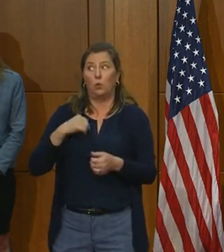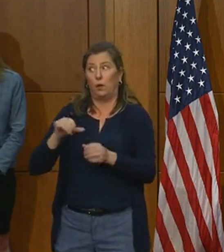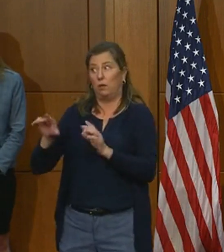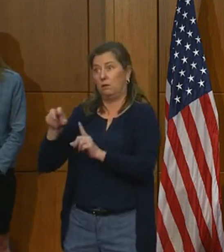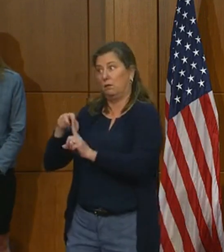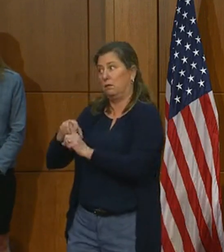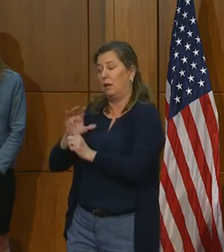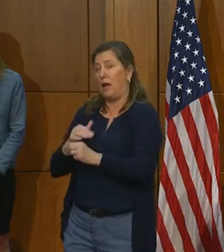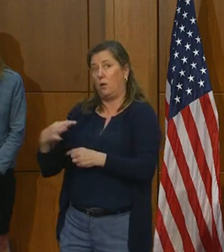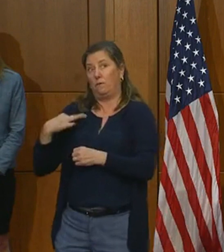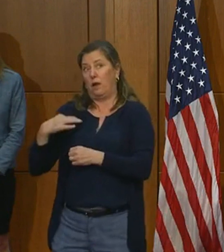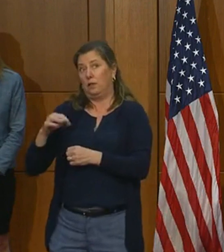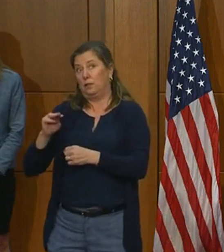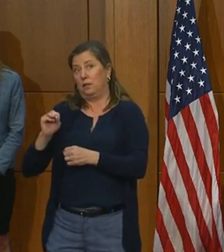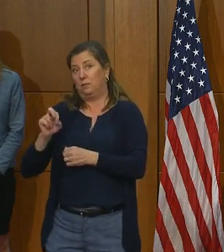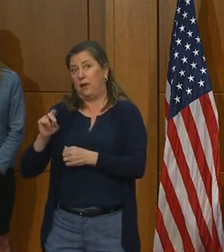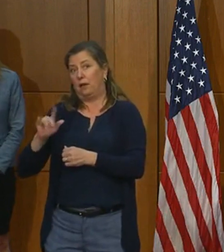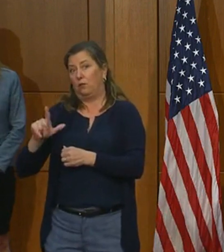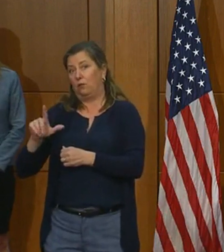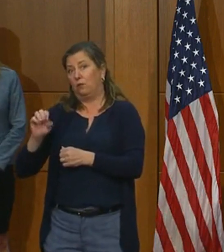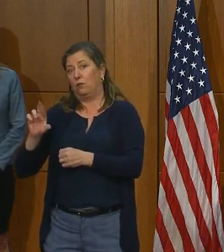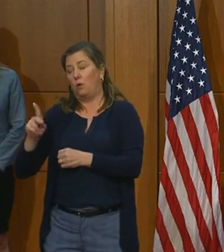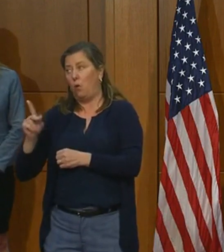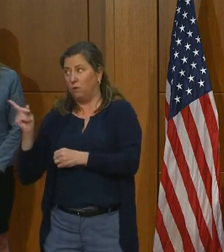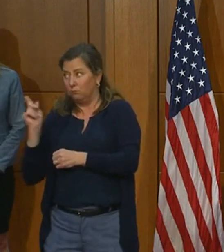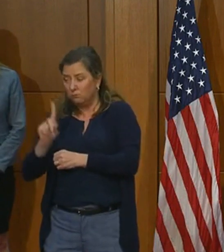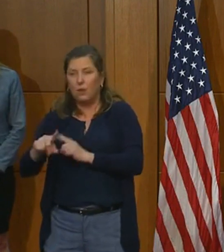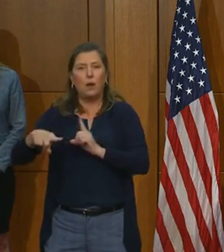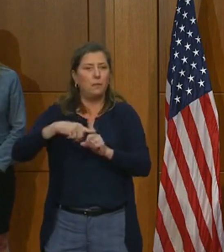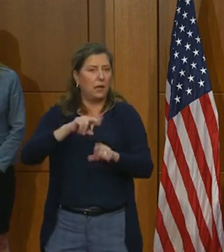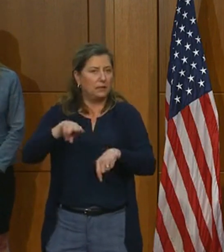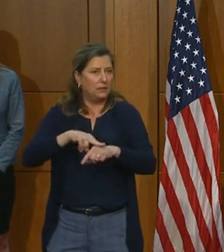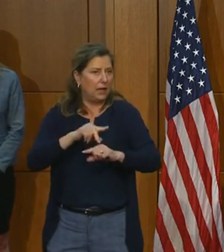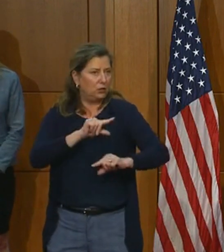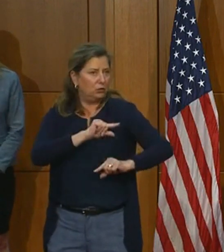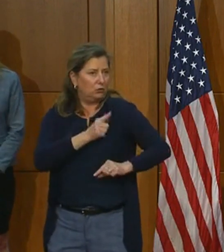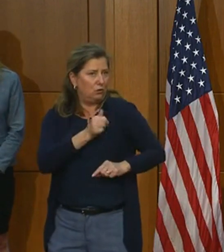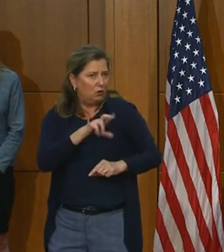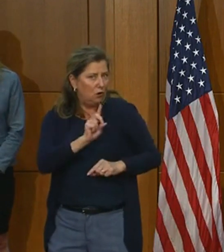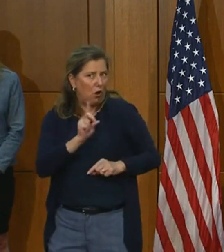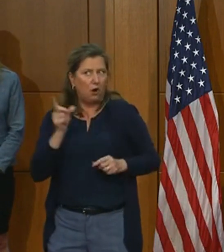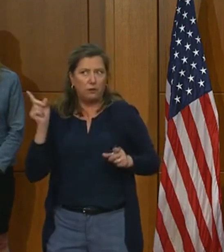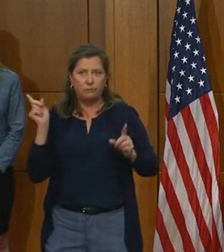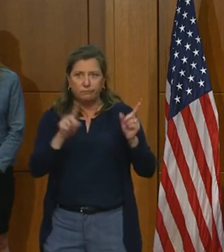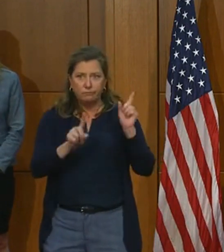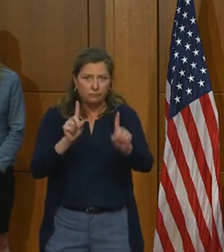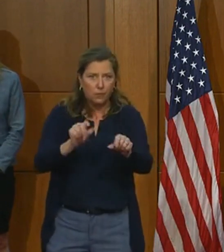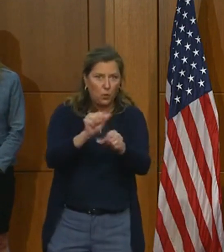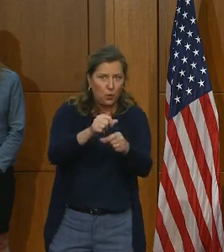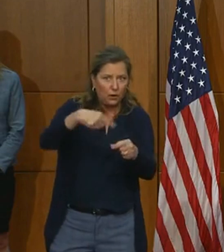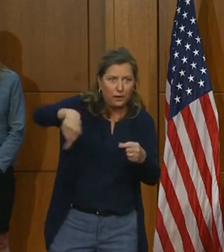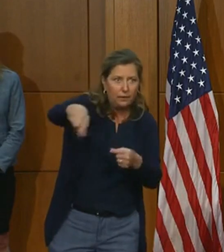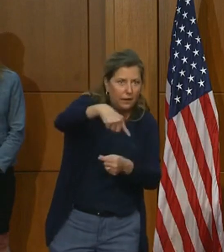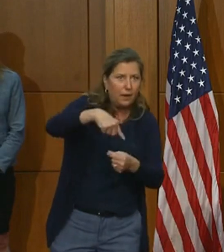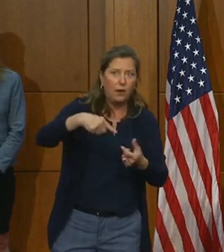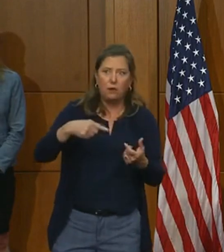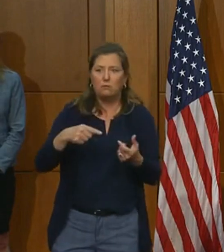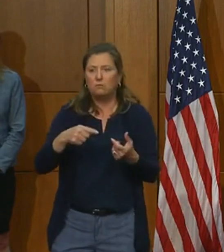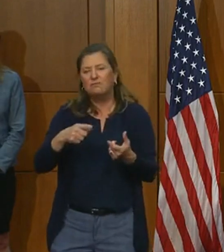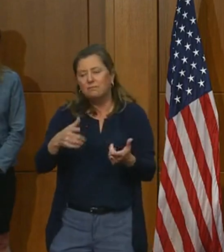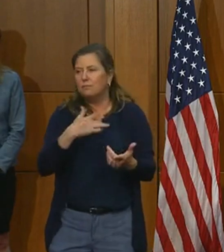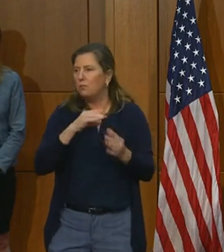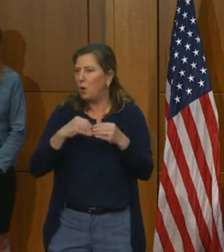medical corps to have people, as well as our National Guard, to have people staff our polling places that are